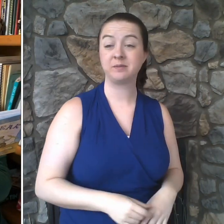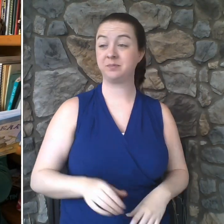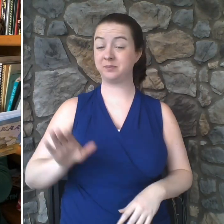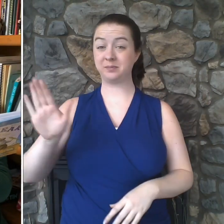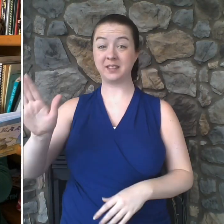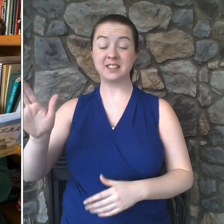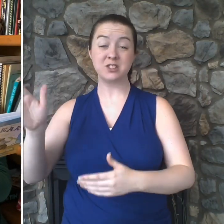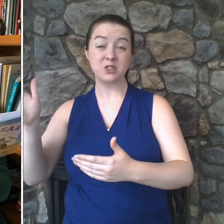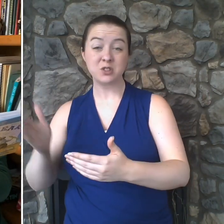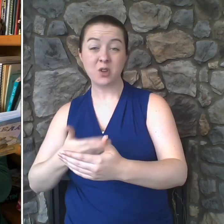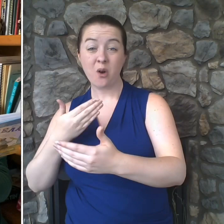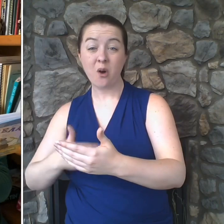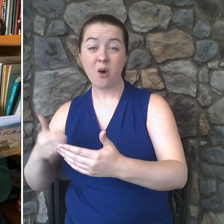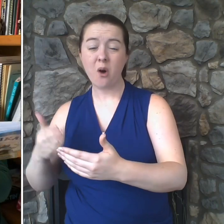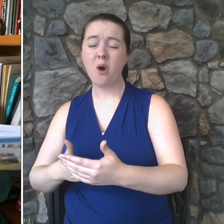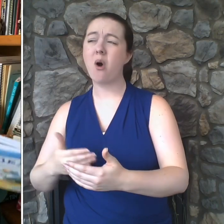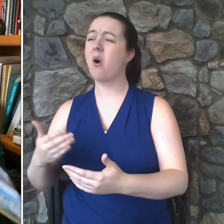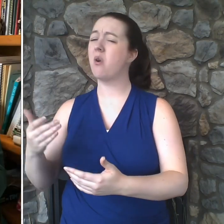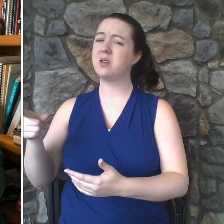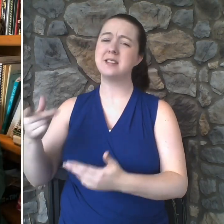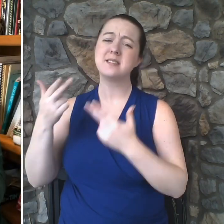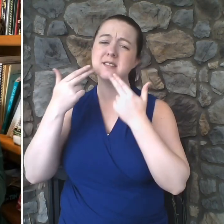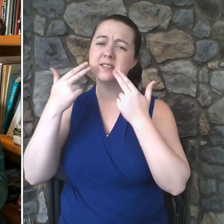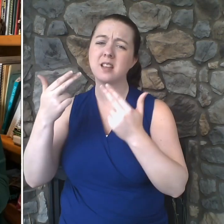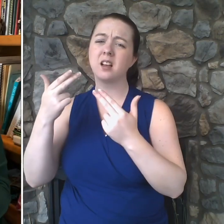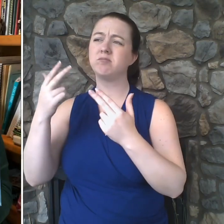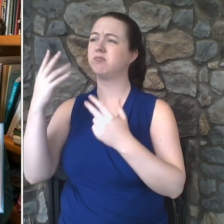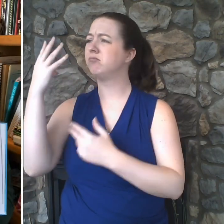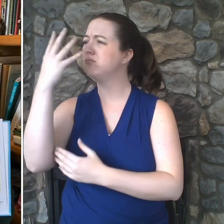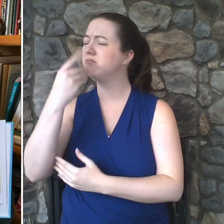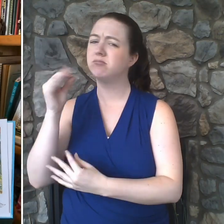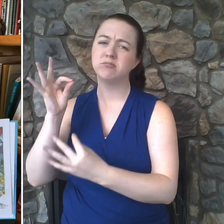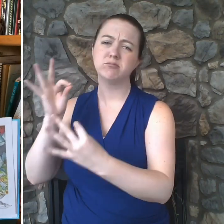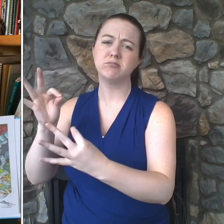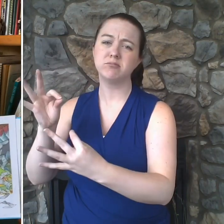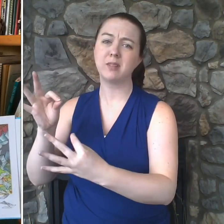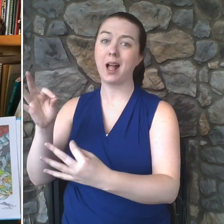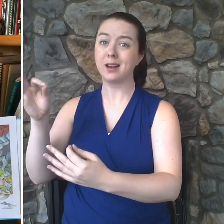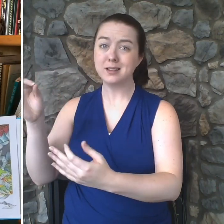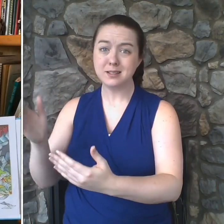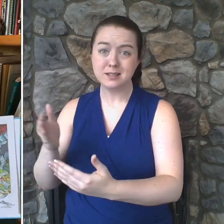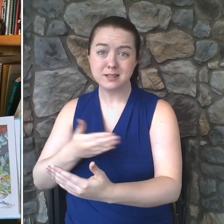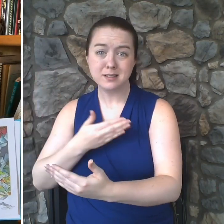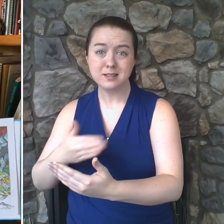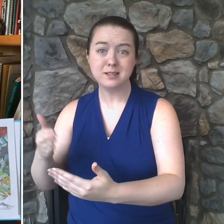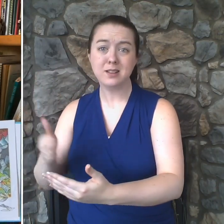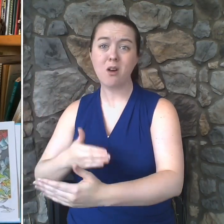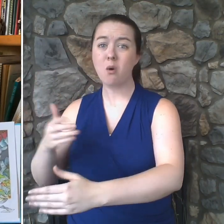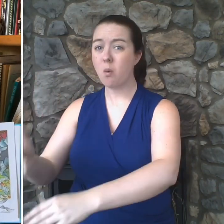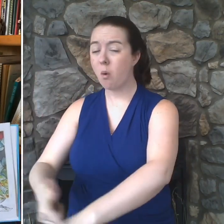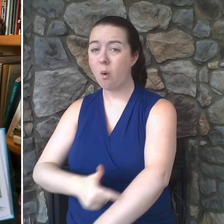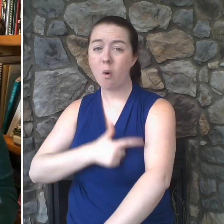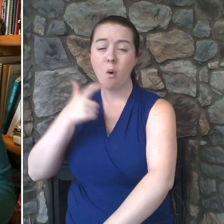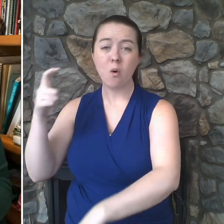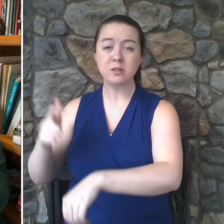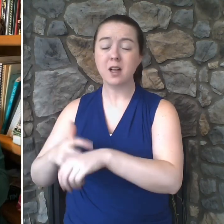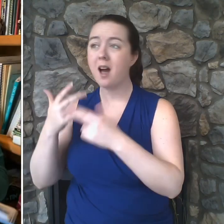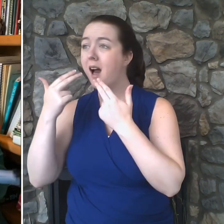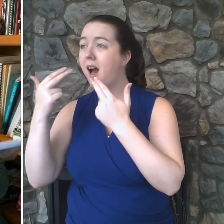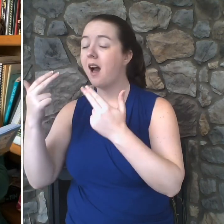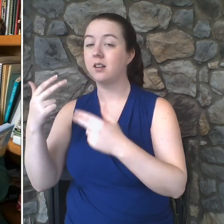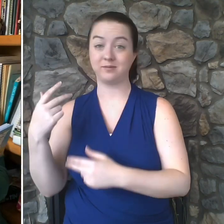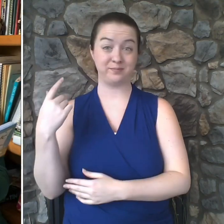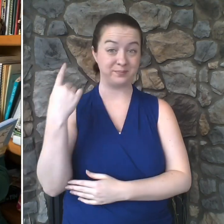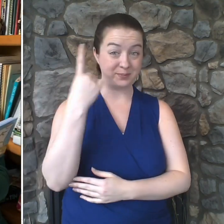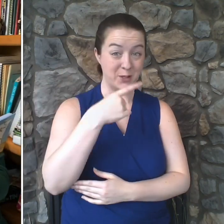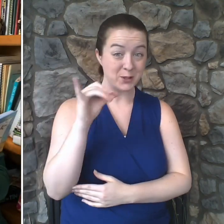had Squeak sung so magnificently or for such a long time. It looks like they're putting on